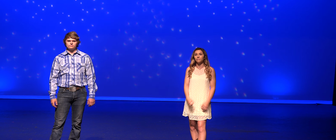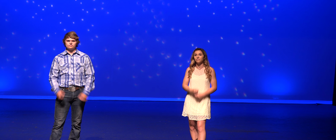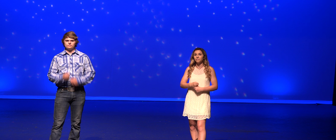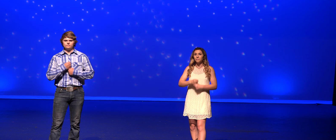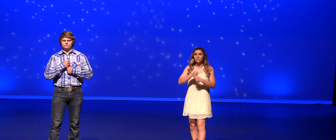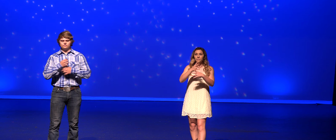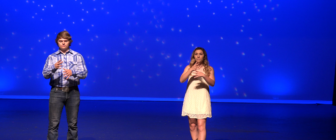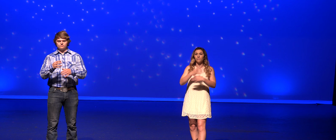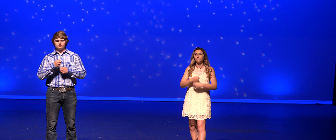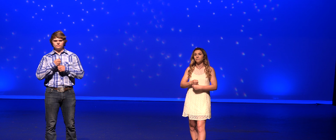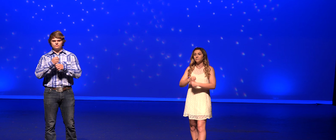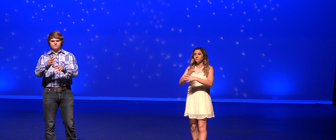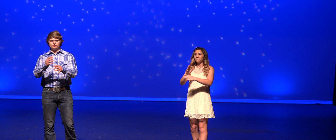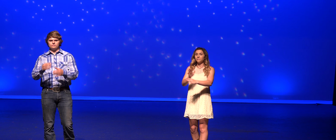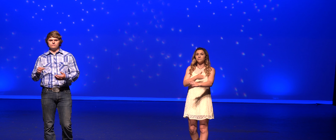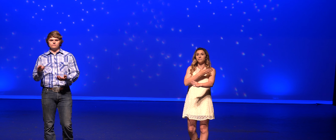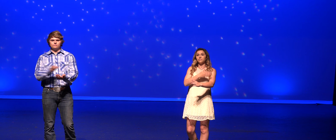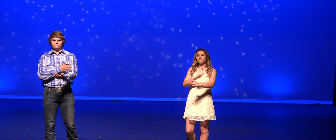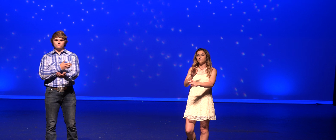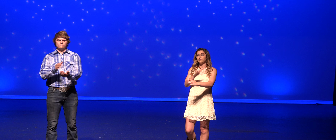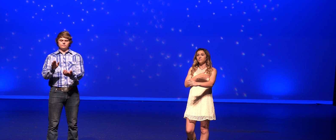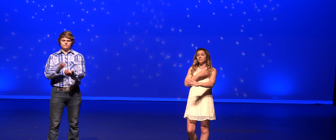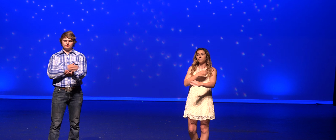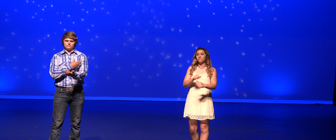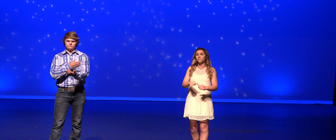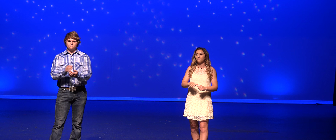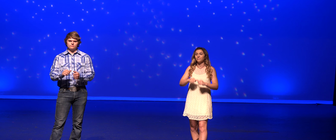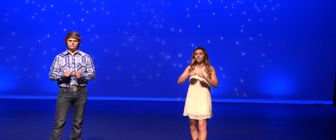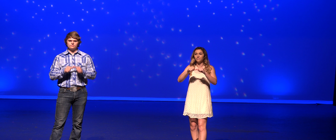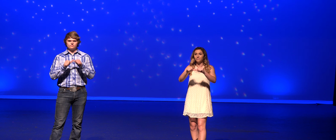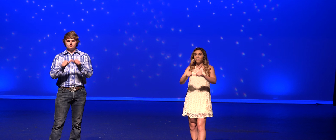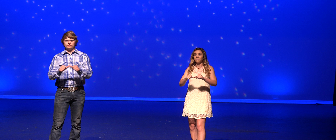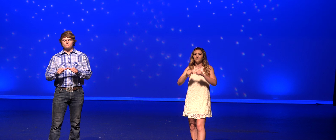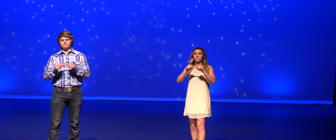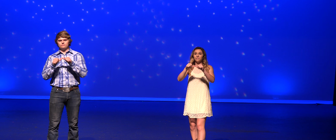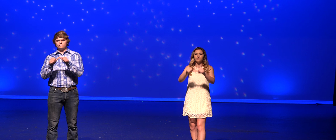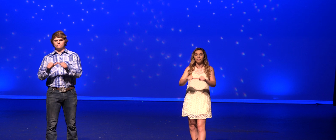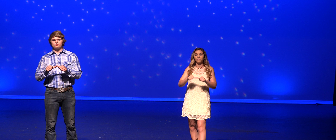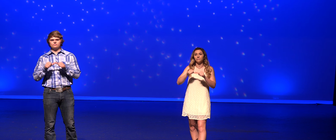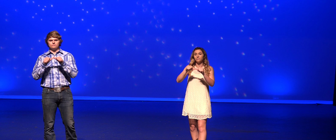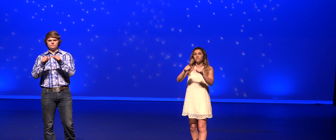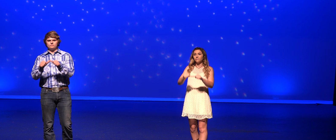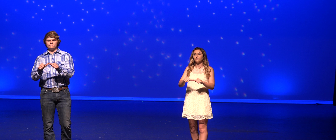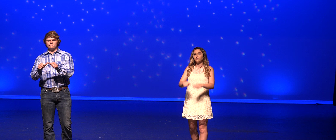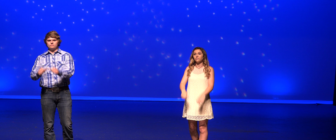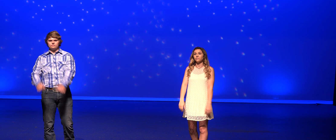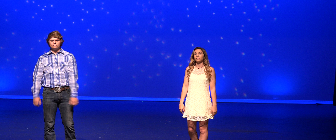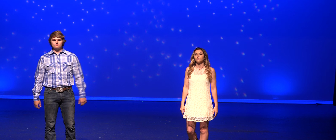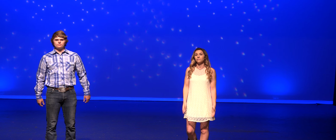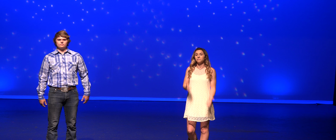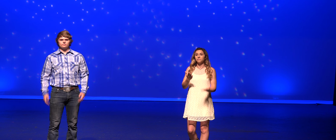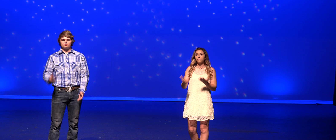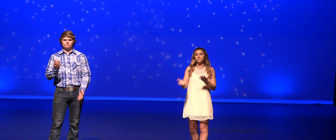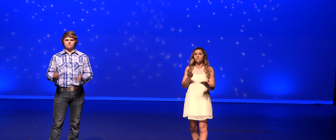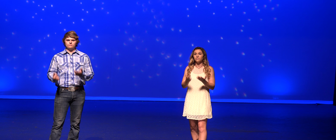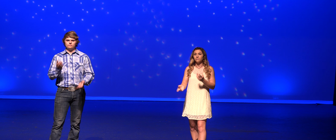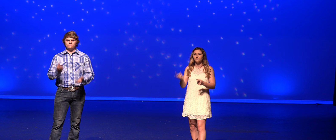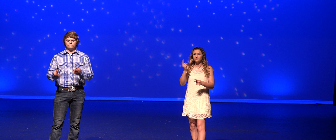Hold my heart in a melody to keep you singing along This might not